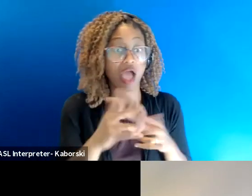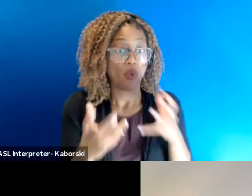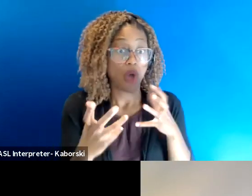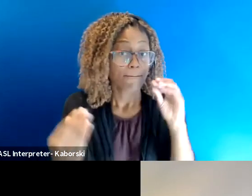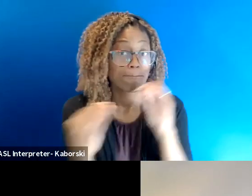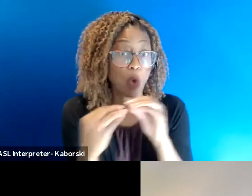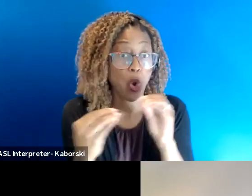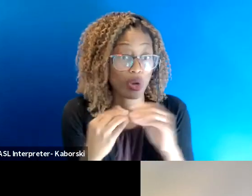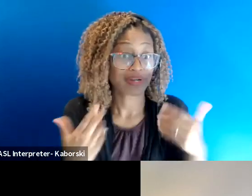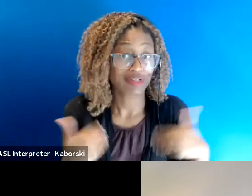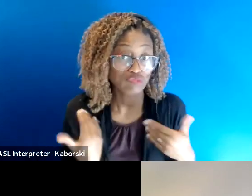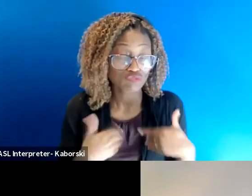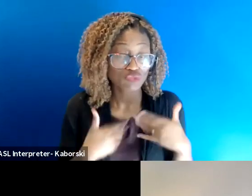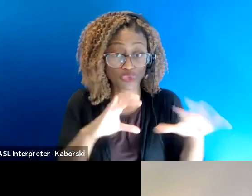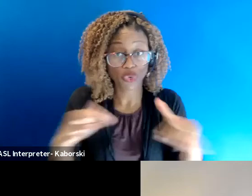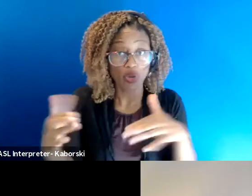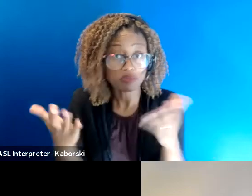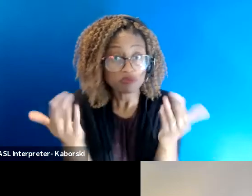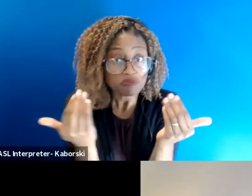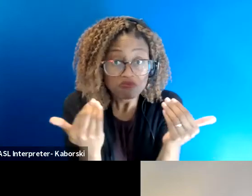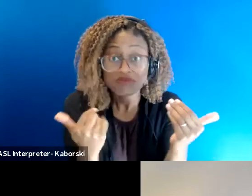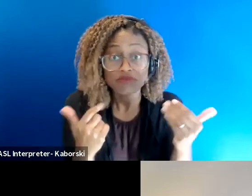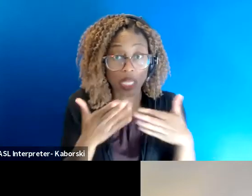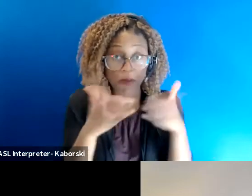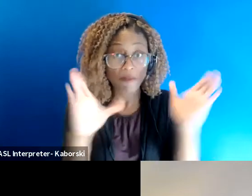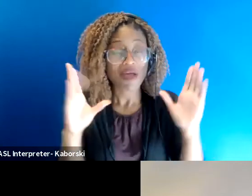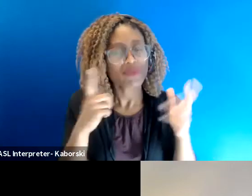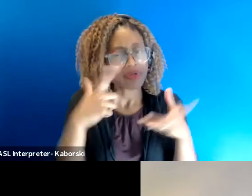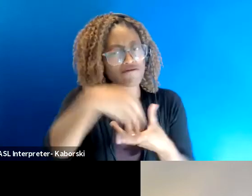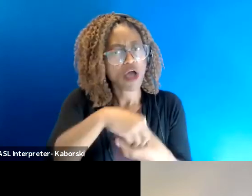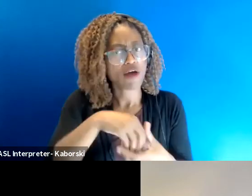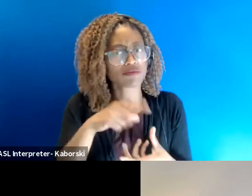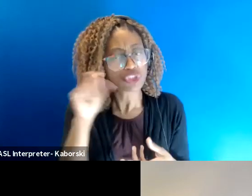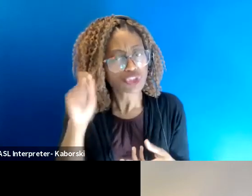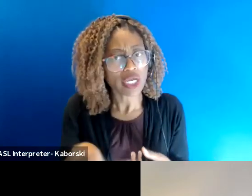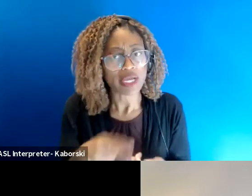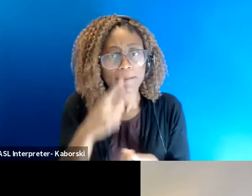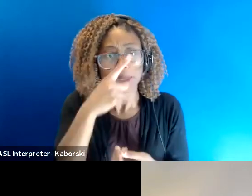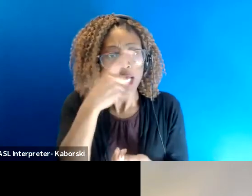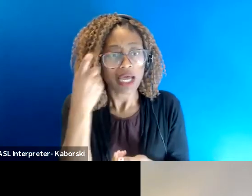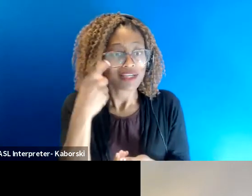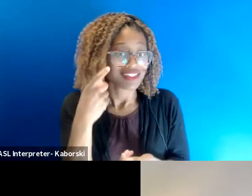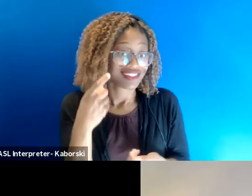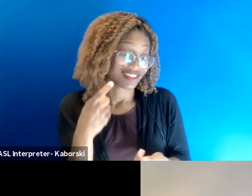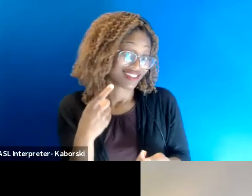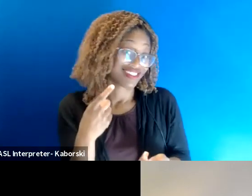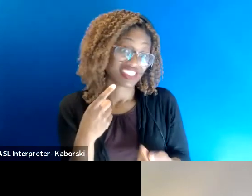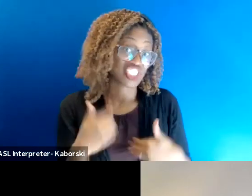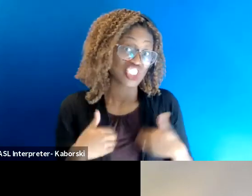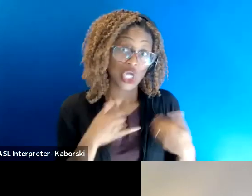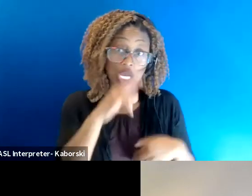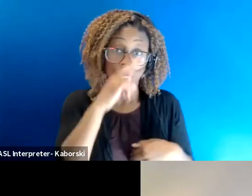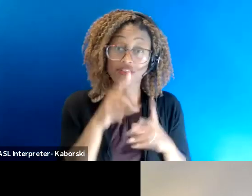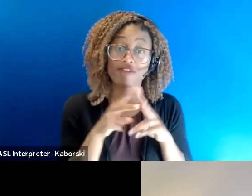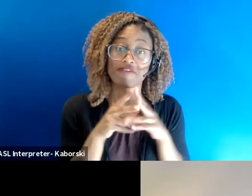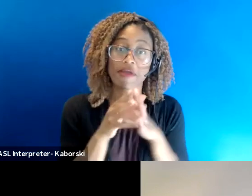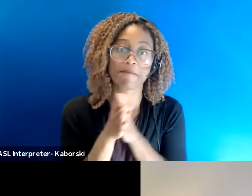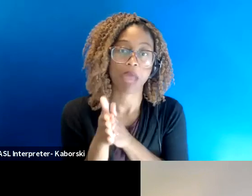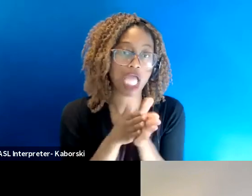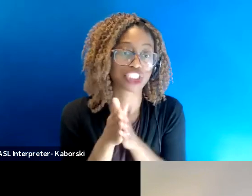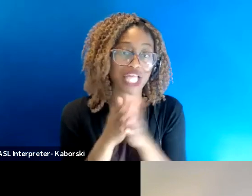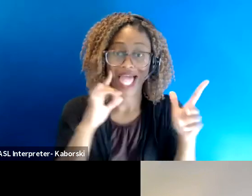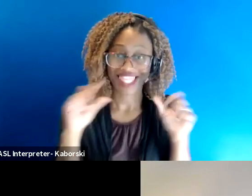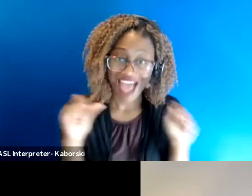more youth groups and get them involved, because these younger kids, they are passionate and